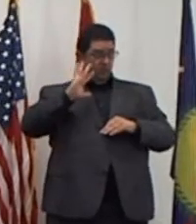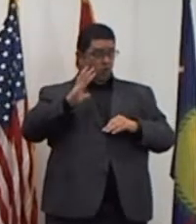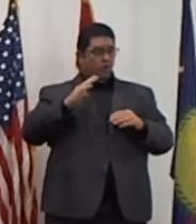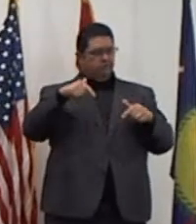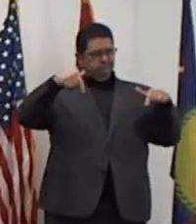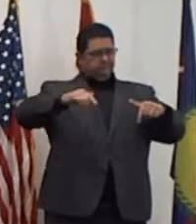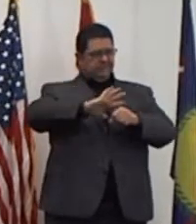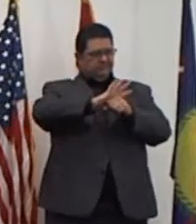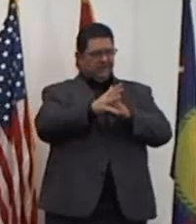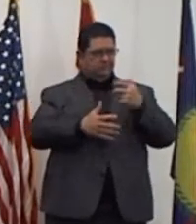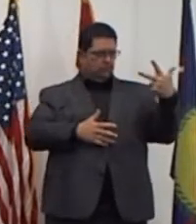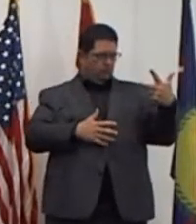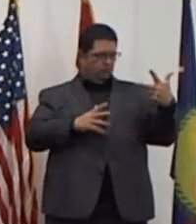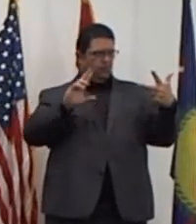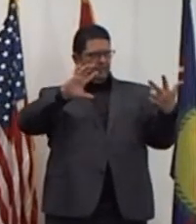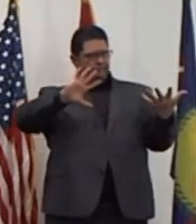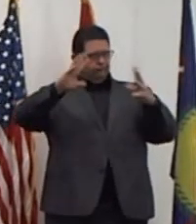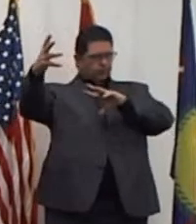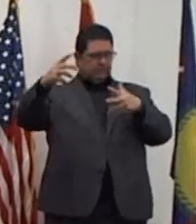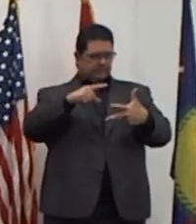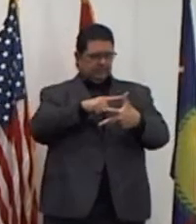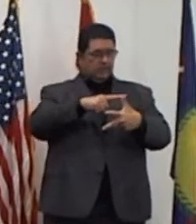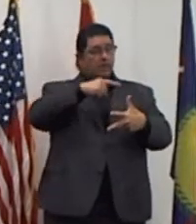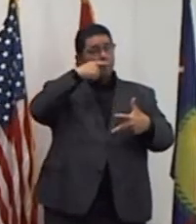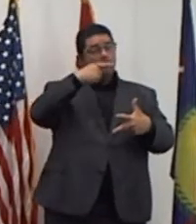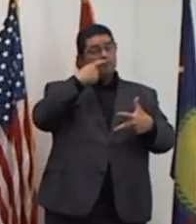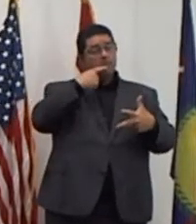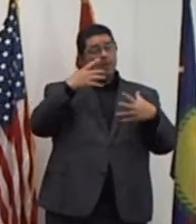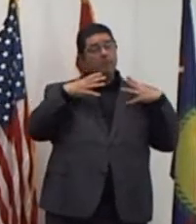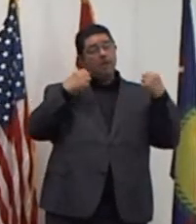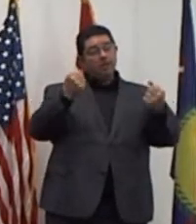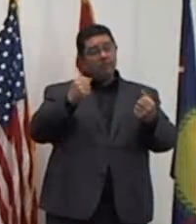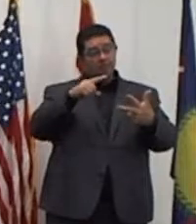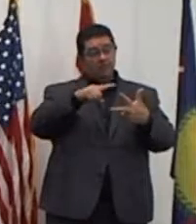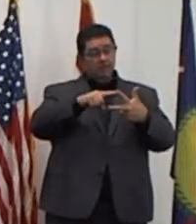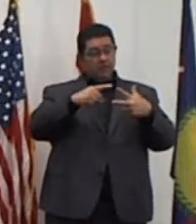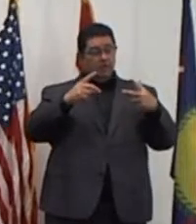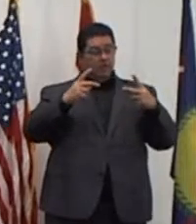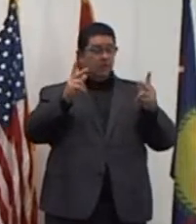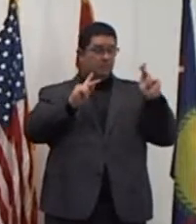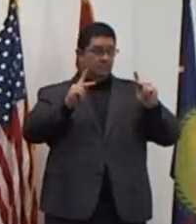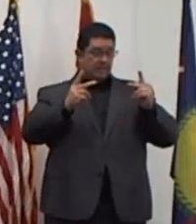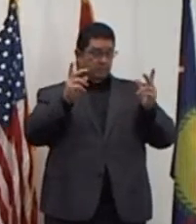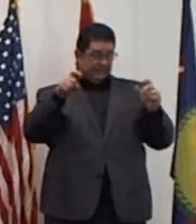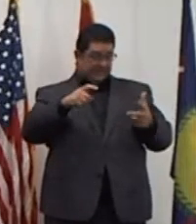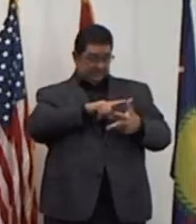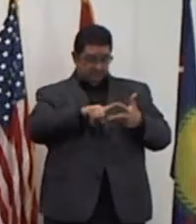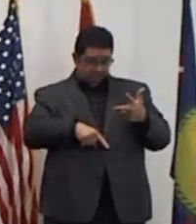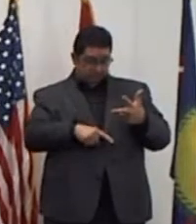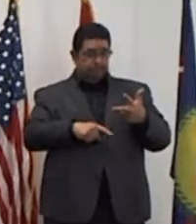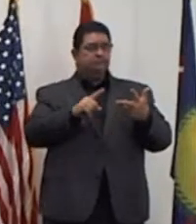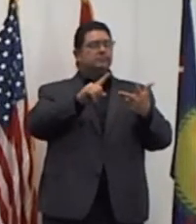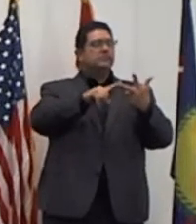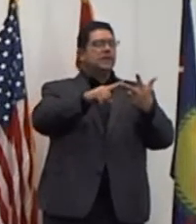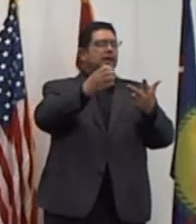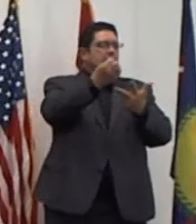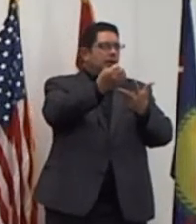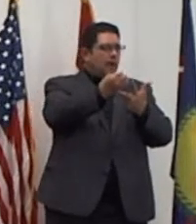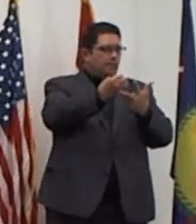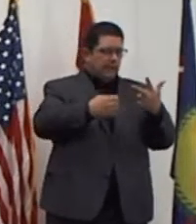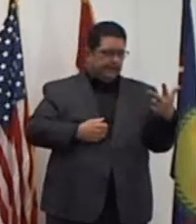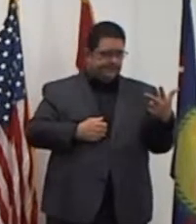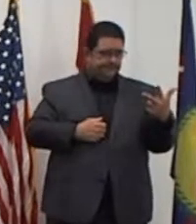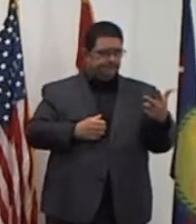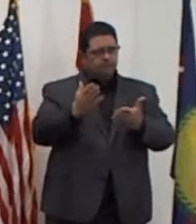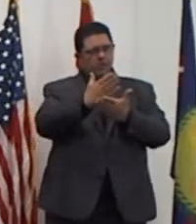crises. It is a public health crisis, a humanitarian crisis, and an economic crisis. And in part of our response